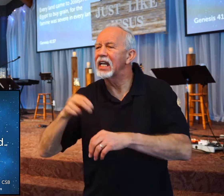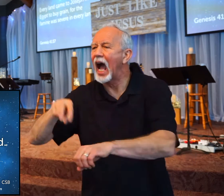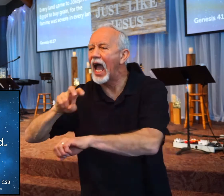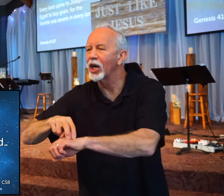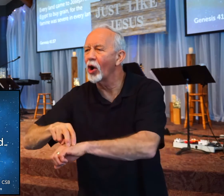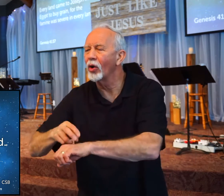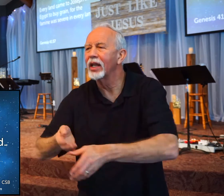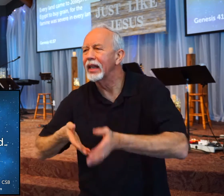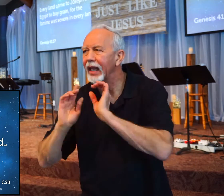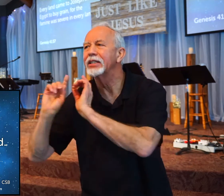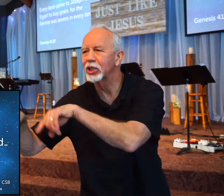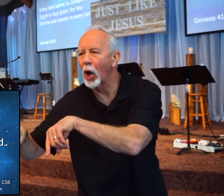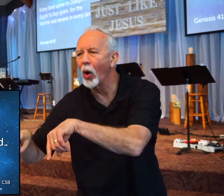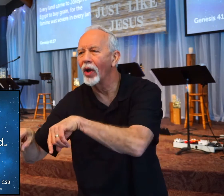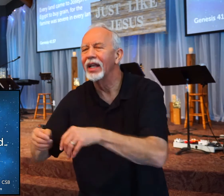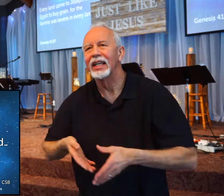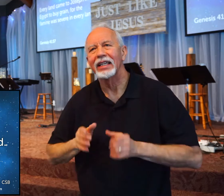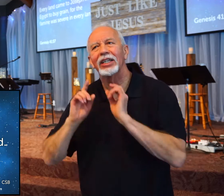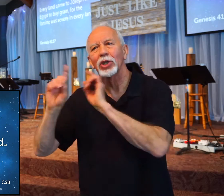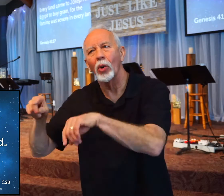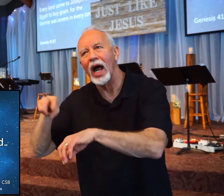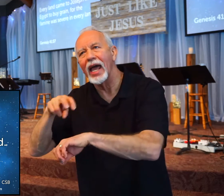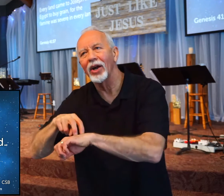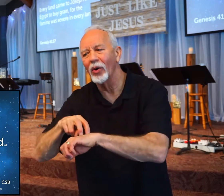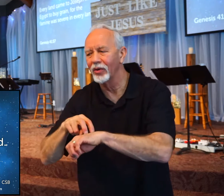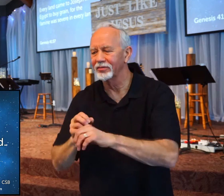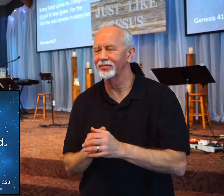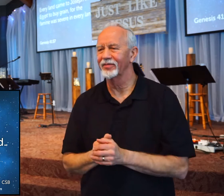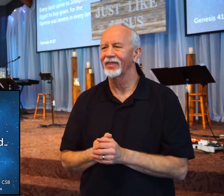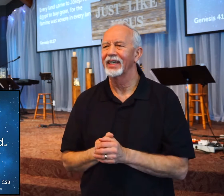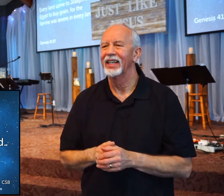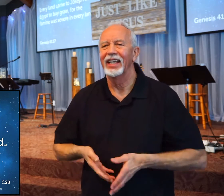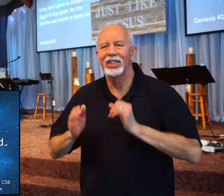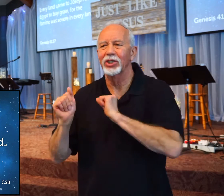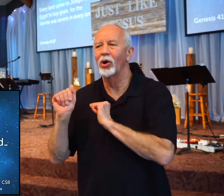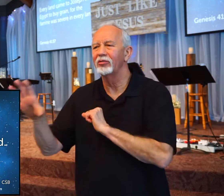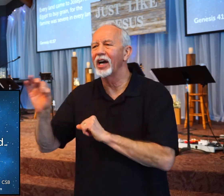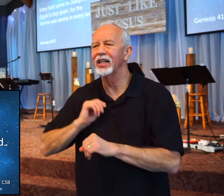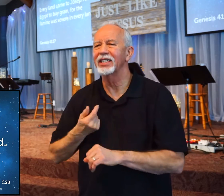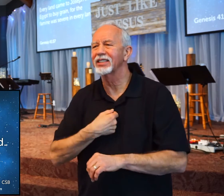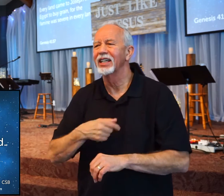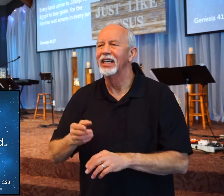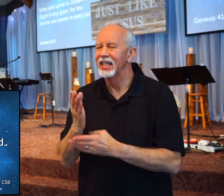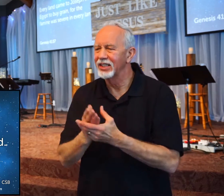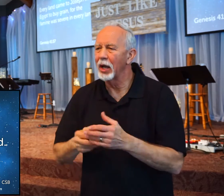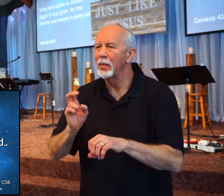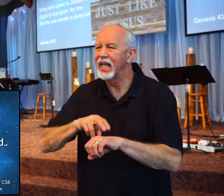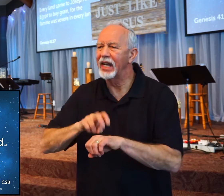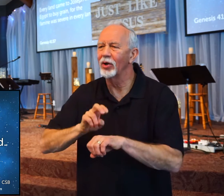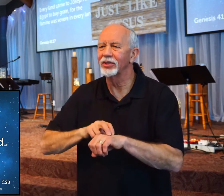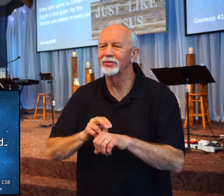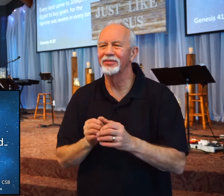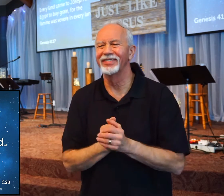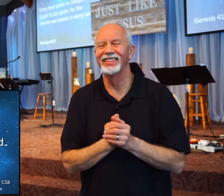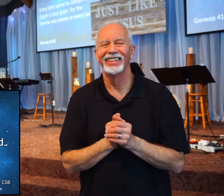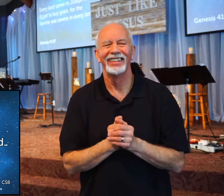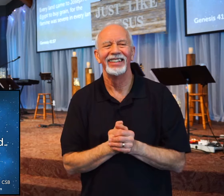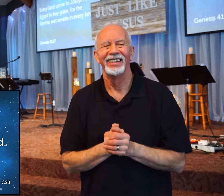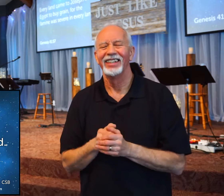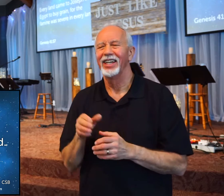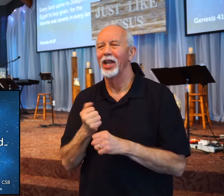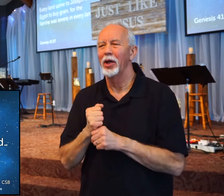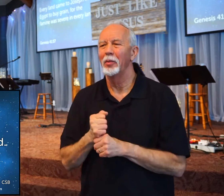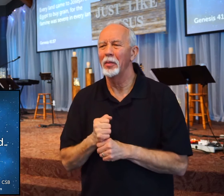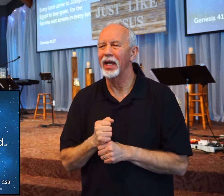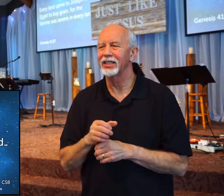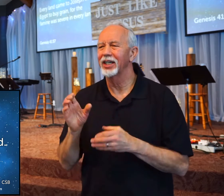go. Let's go to Idaho. Let's go get us some potatoes, right? And so it makes